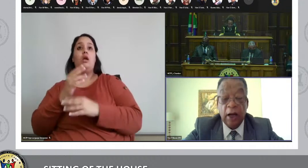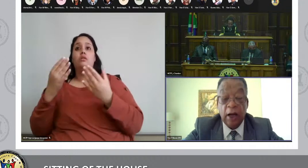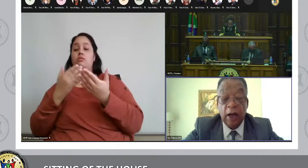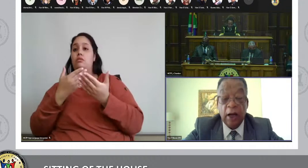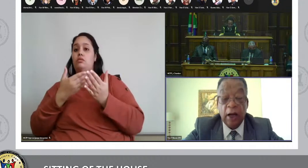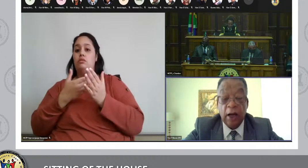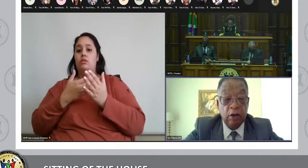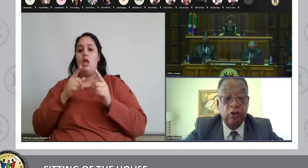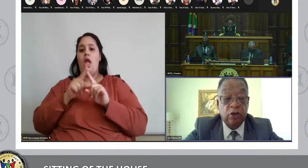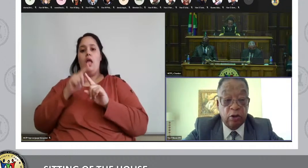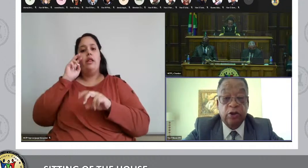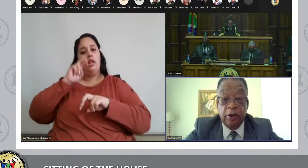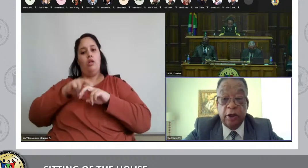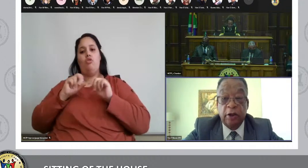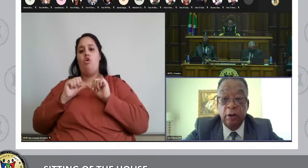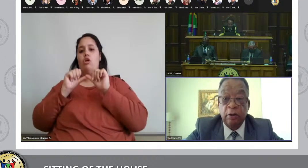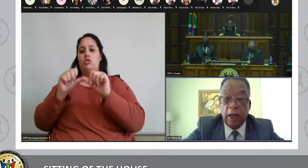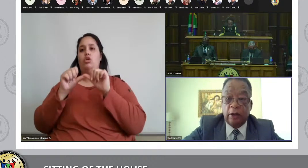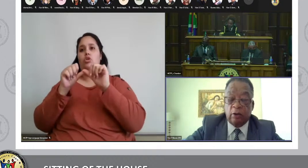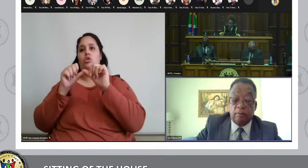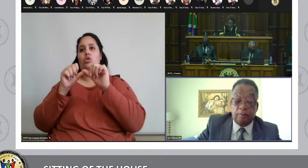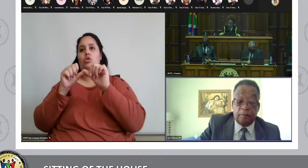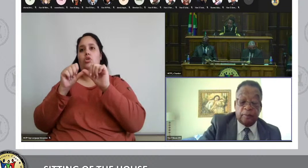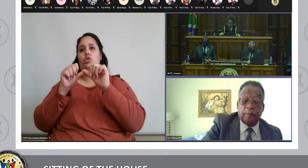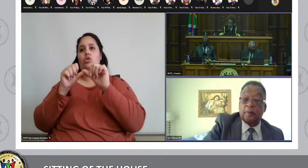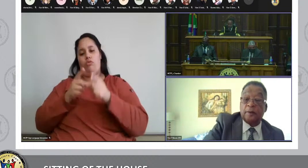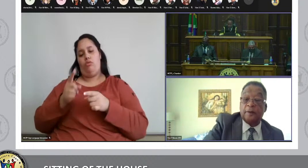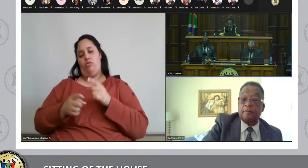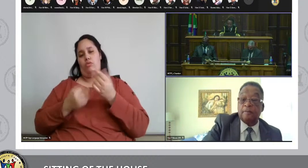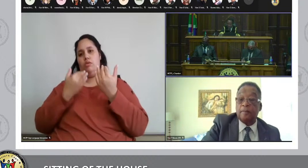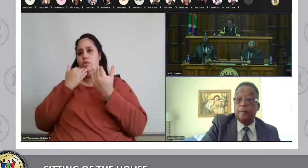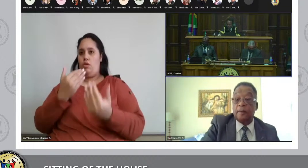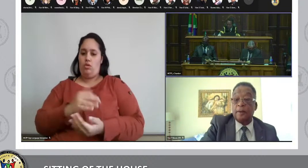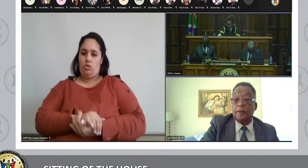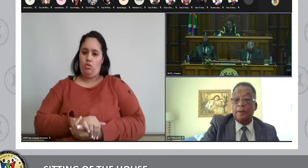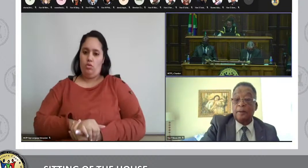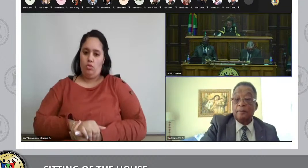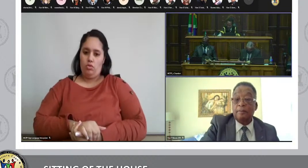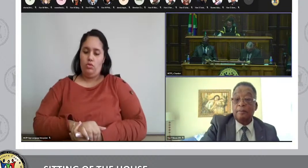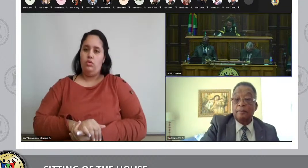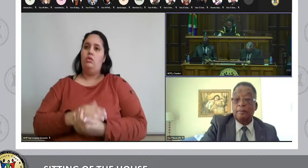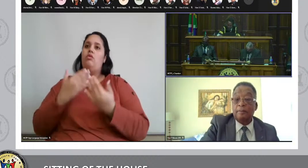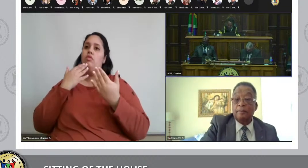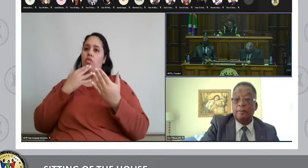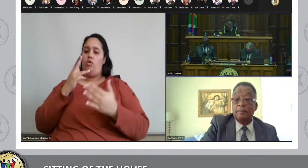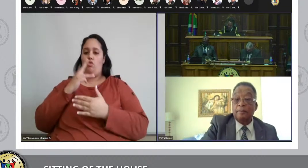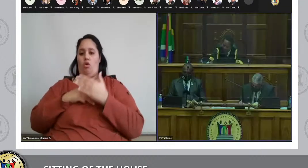continuing legal scrutiny. Thank you. Thank you, Honourable Murray.